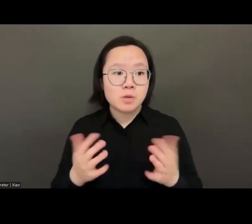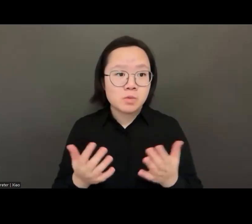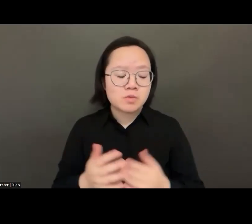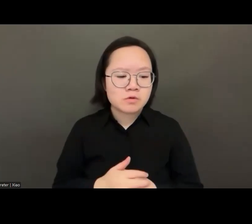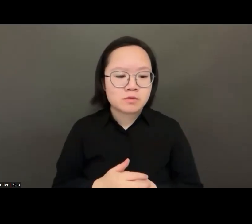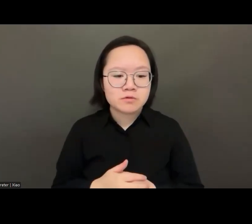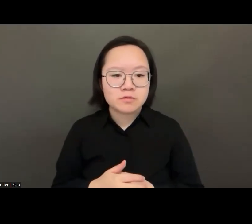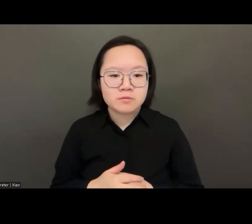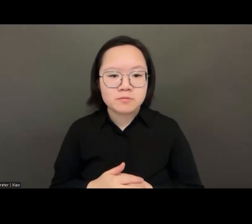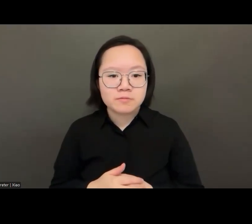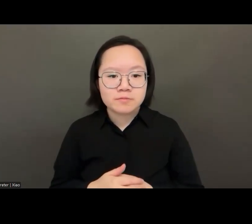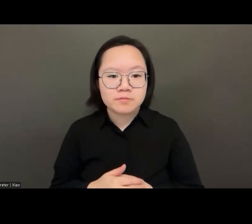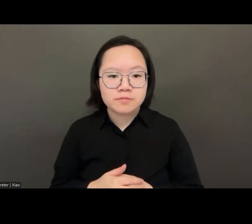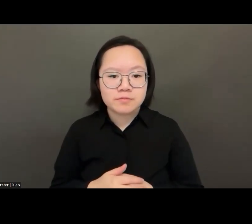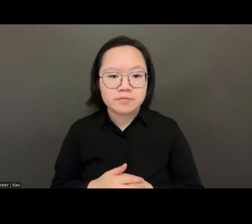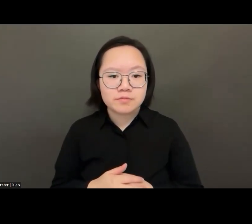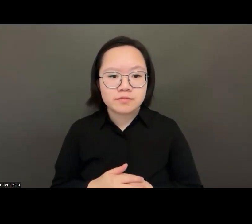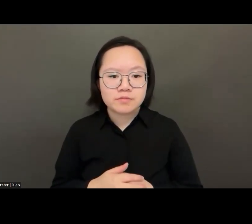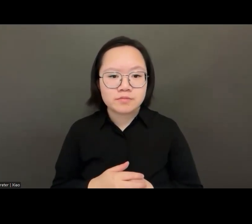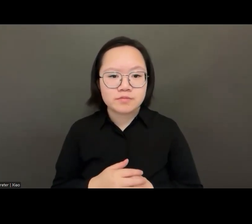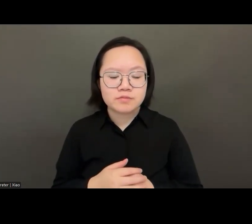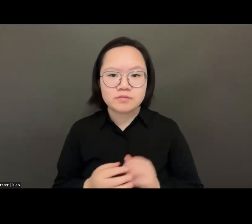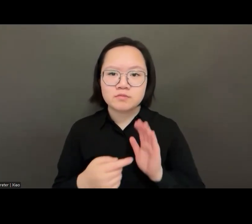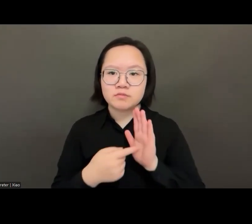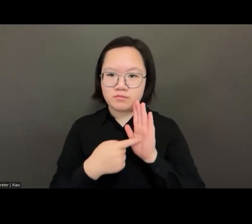disabilities within the task order 51 project.